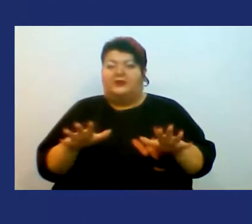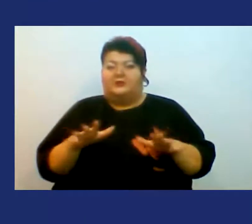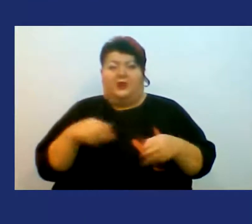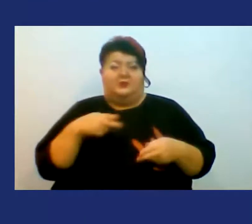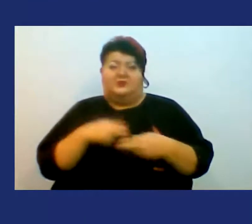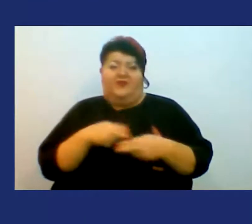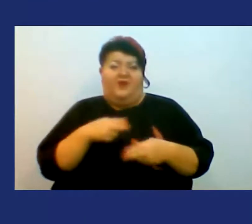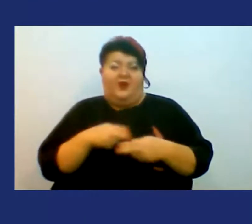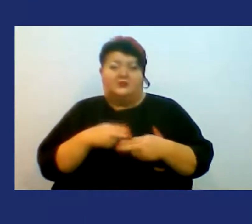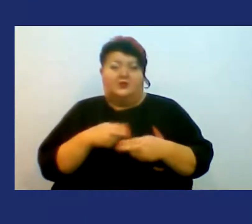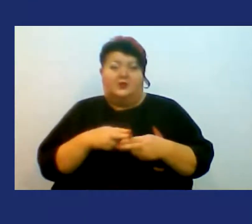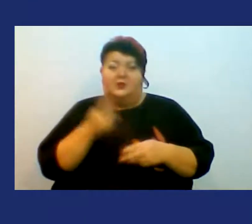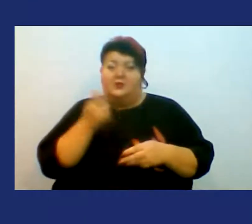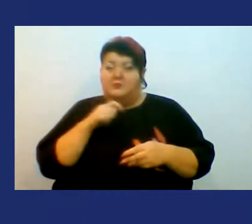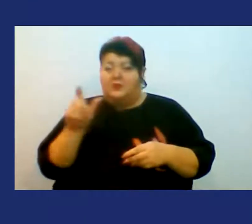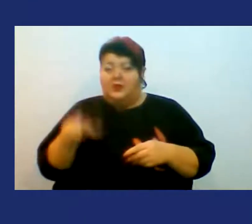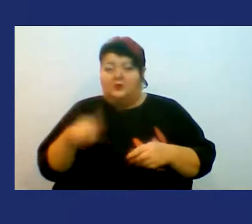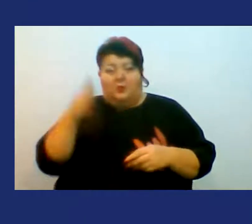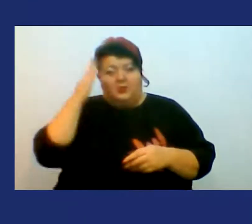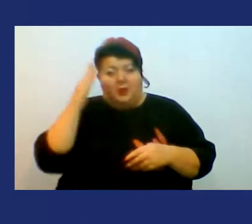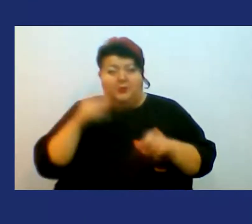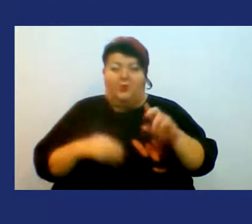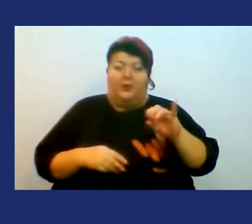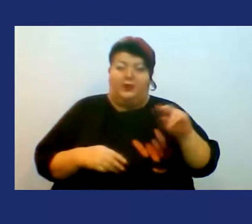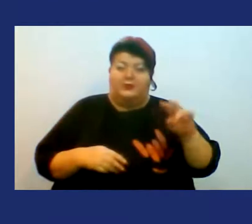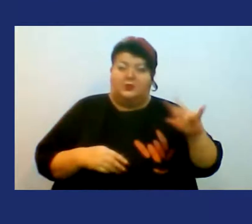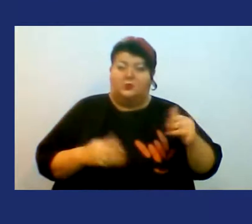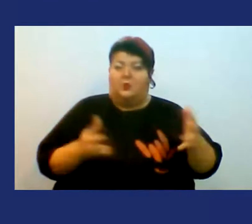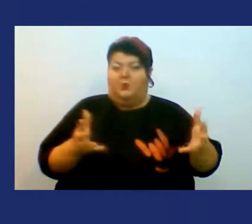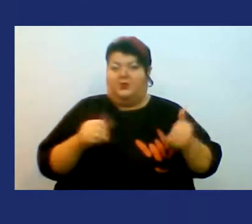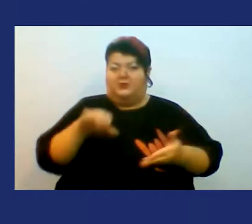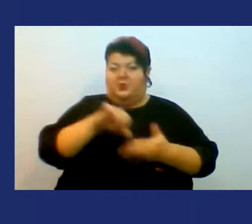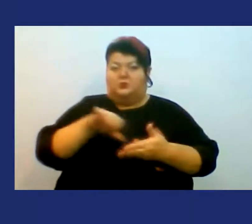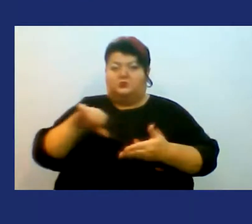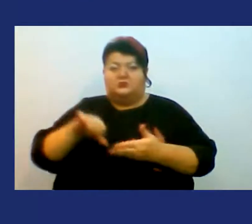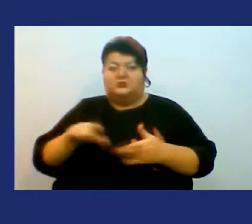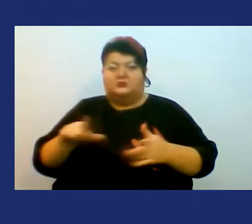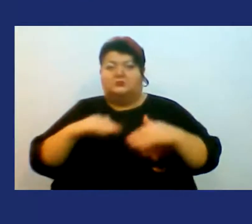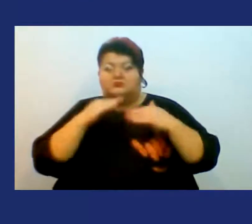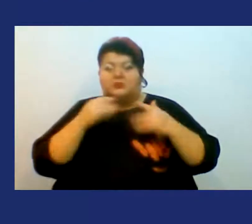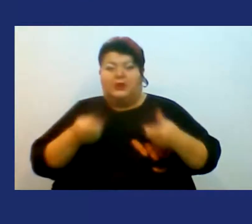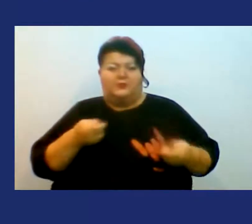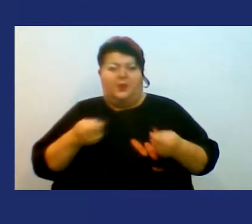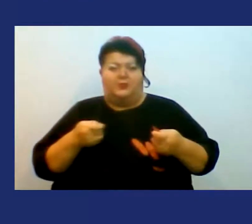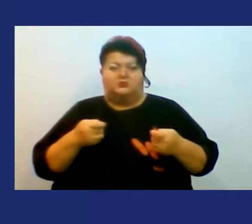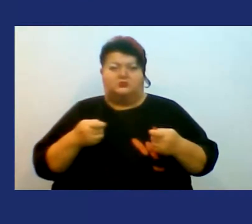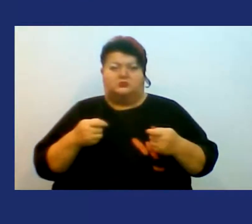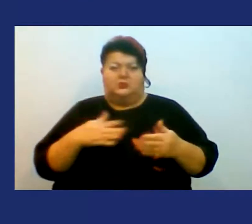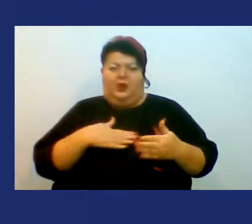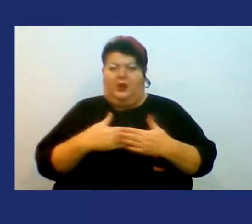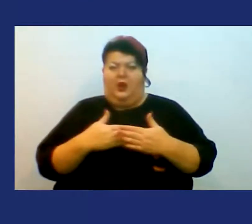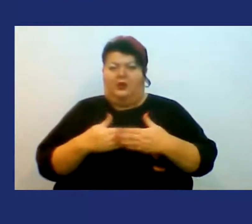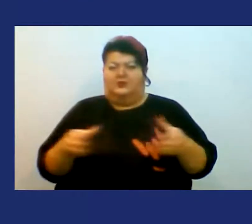it still did not prevent both Mr. Trump and Mr. Biden to get involved on quite